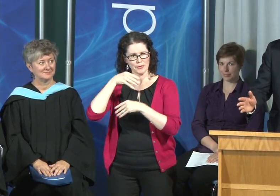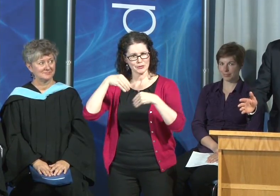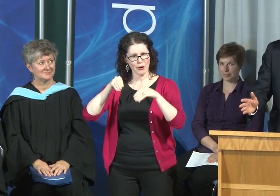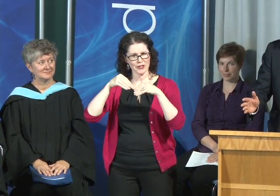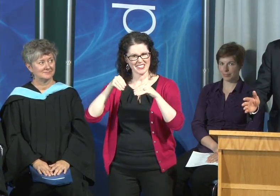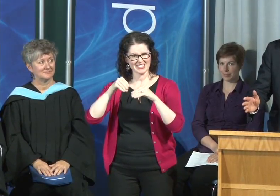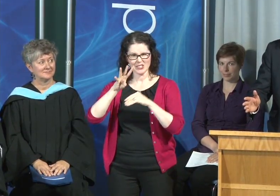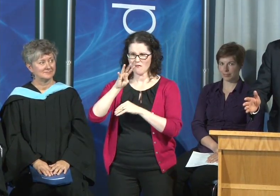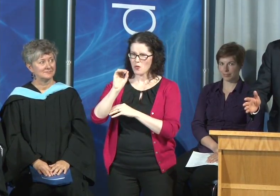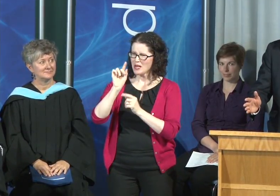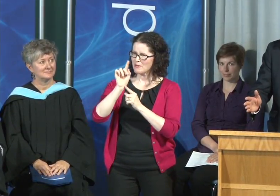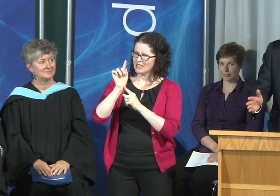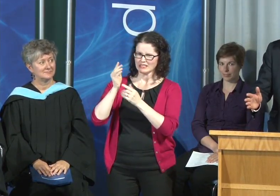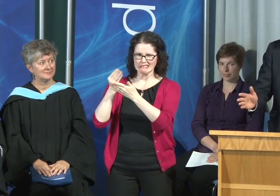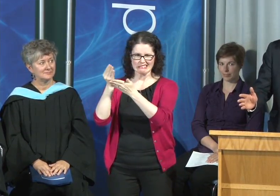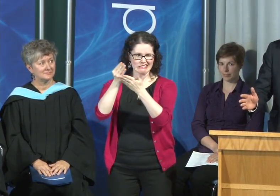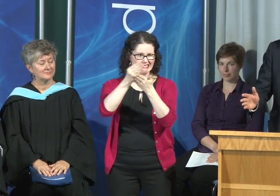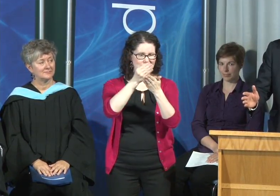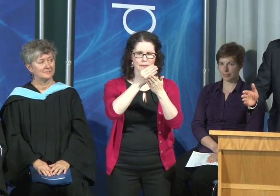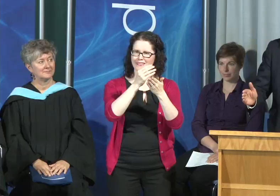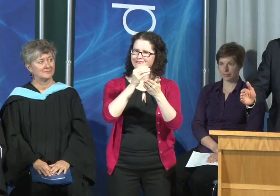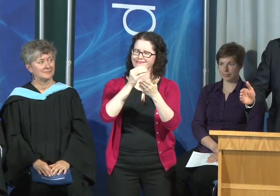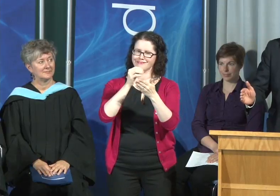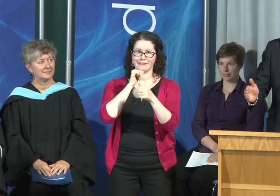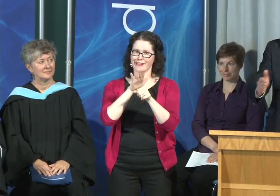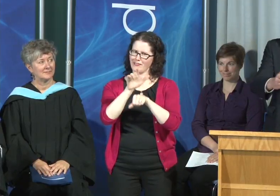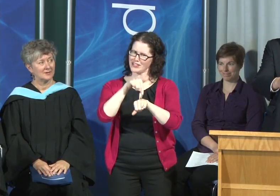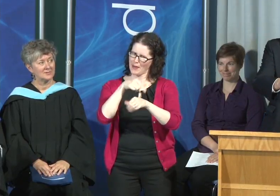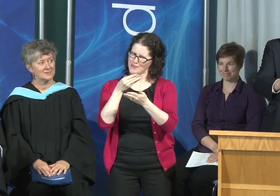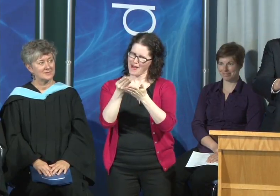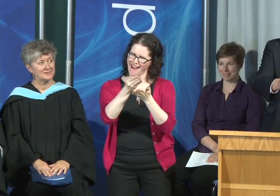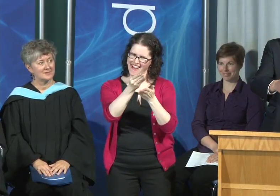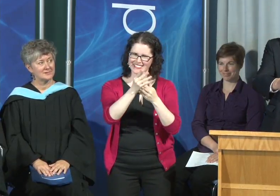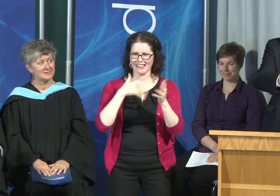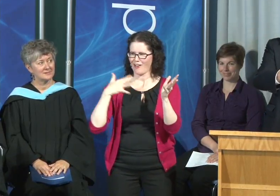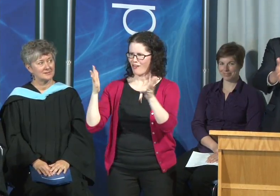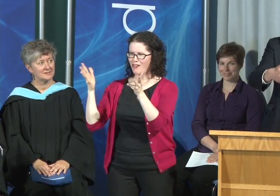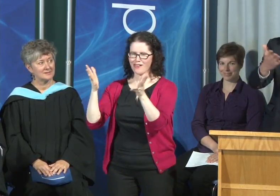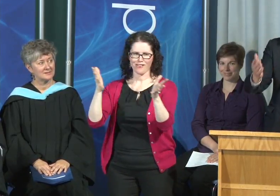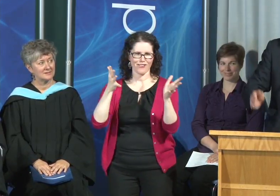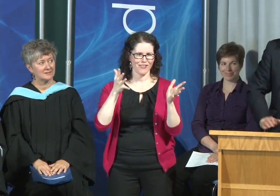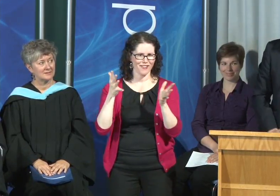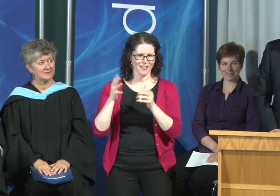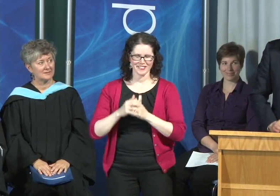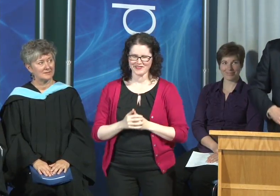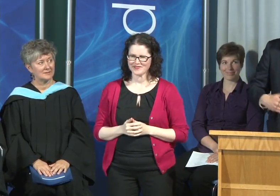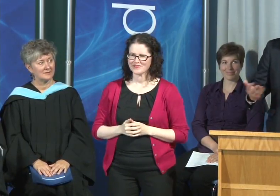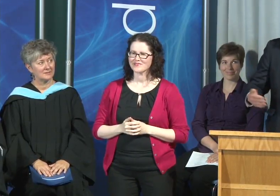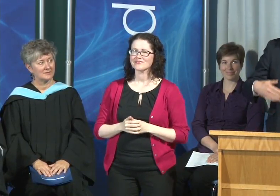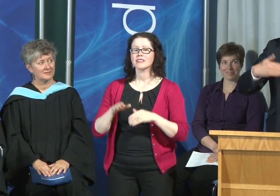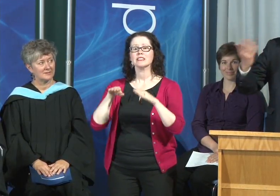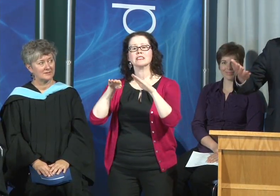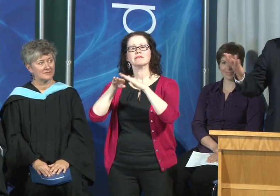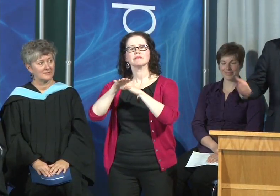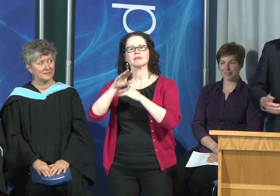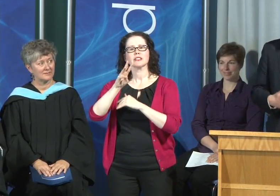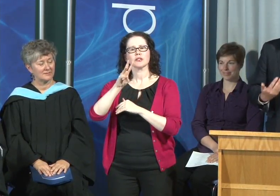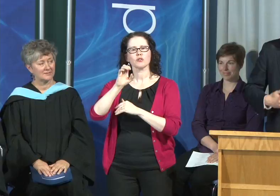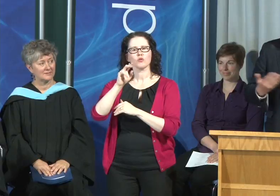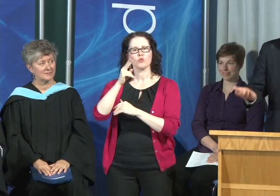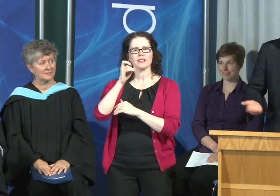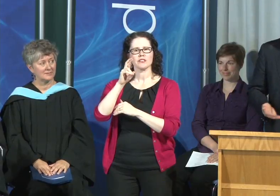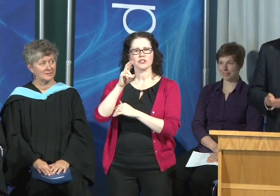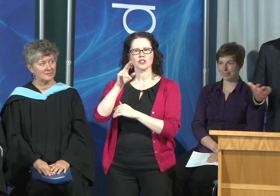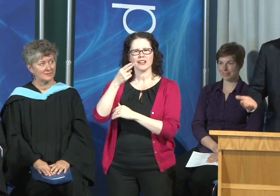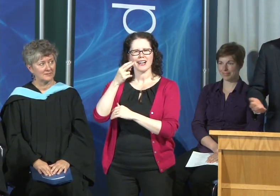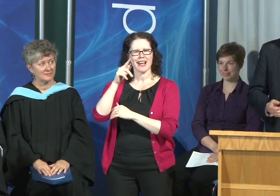for 40 minutes, didn't have time to buy any of it. Then I went to the Windsor in the Hants County Canadian Cancer